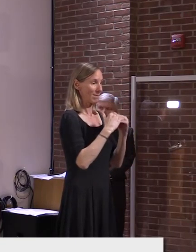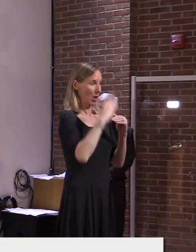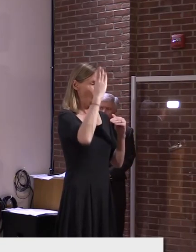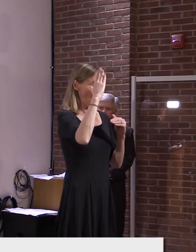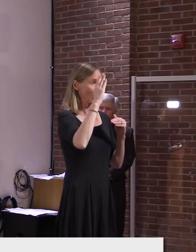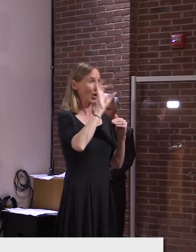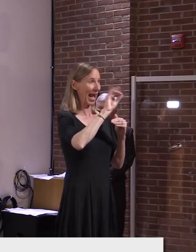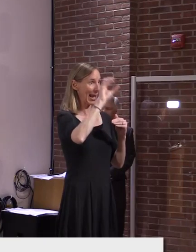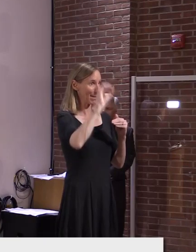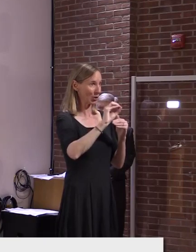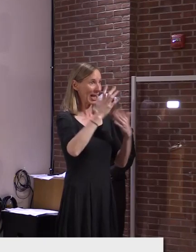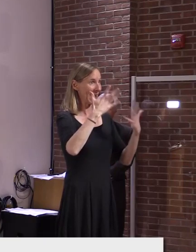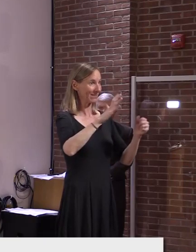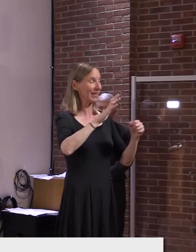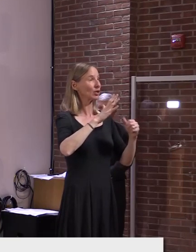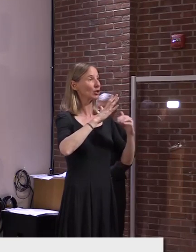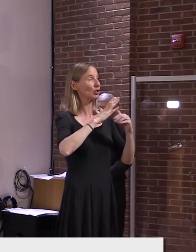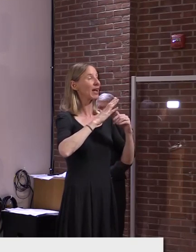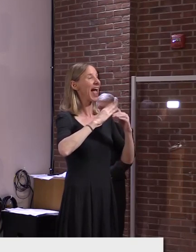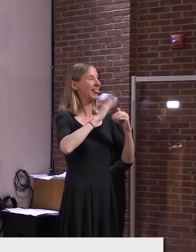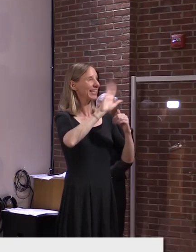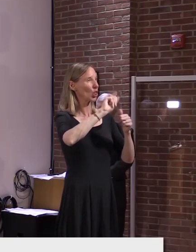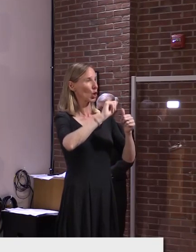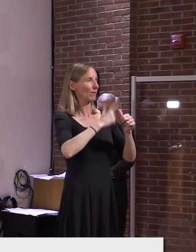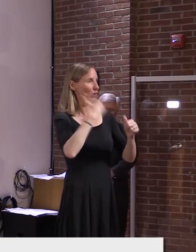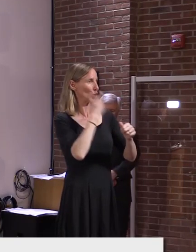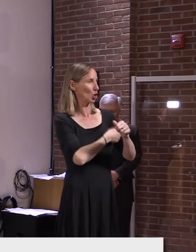over population with at least their first dose.